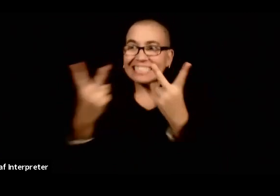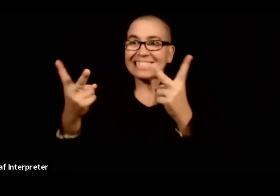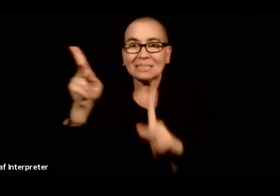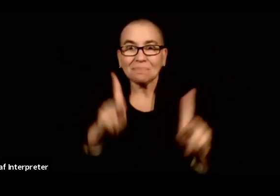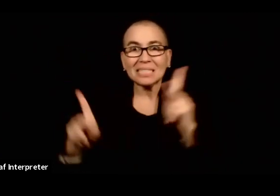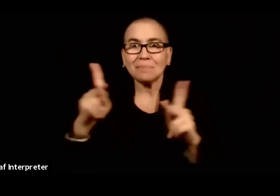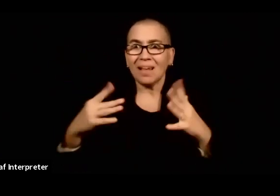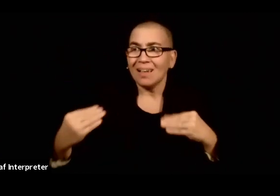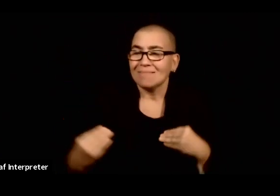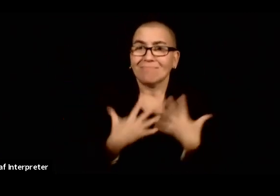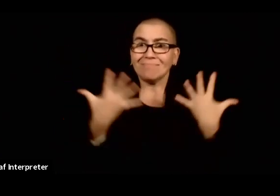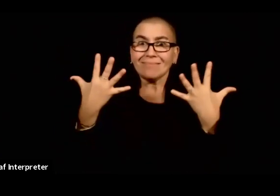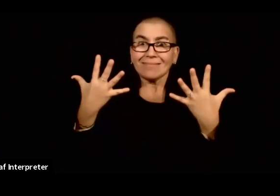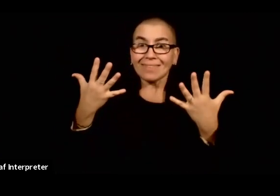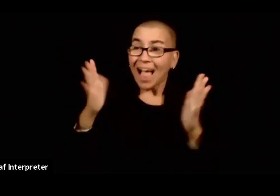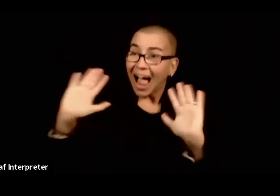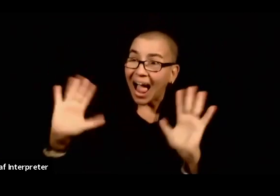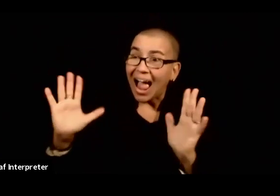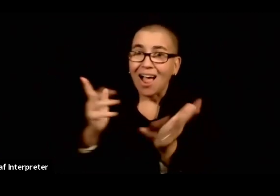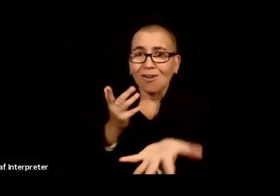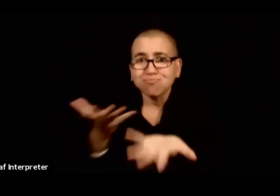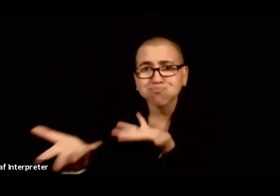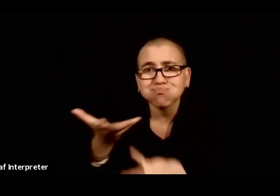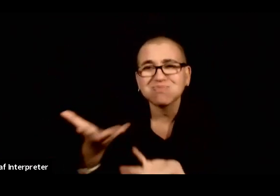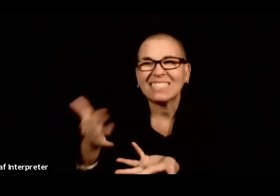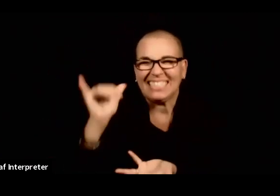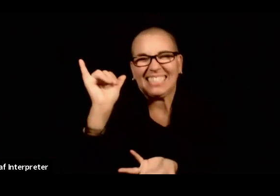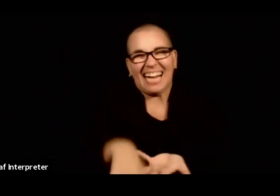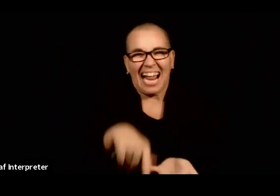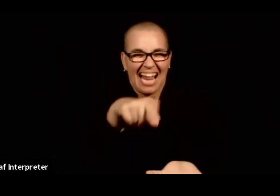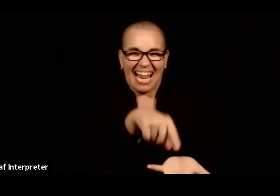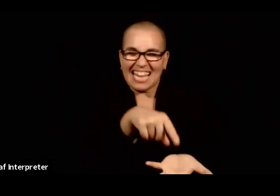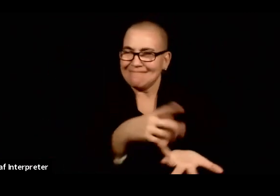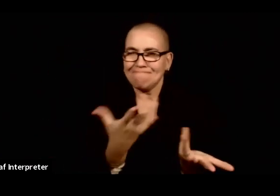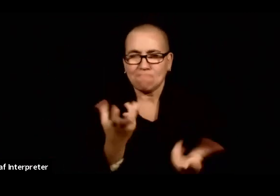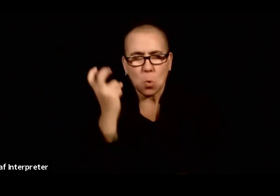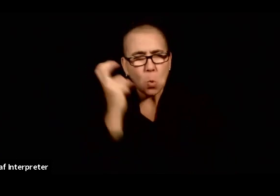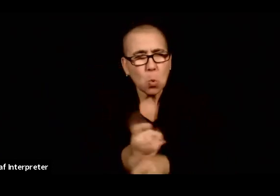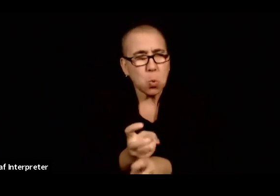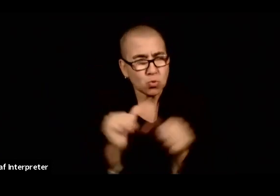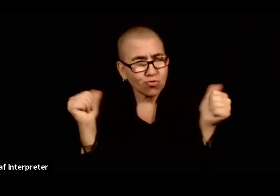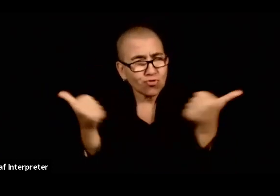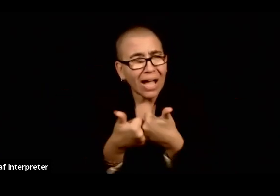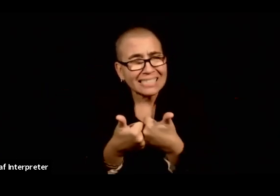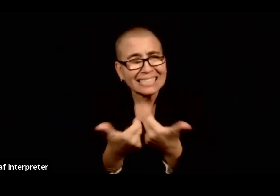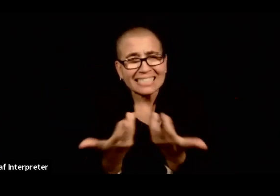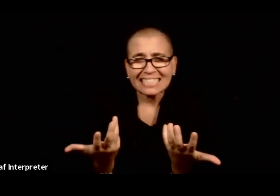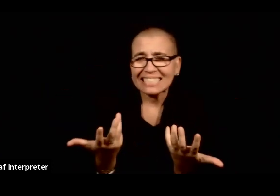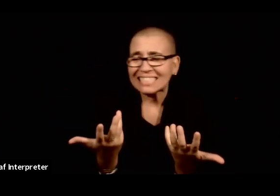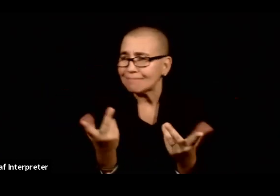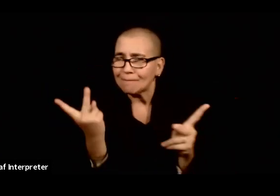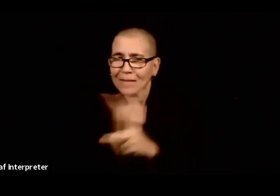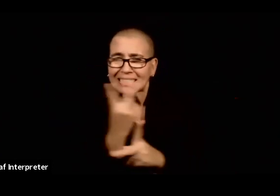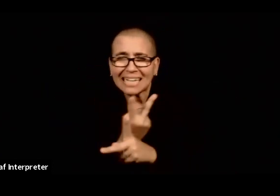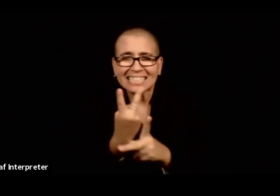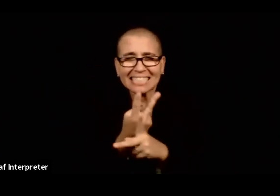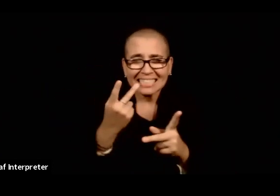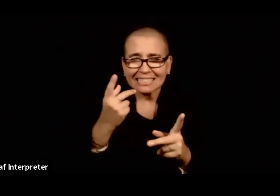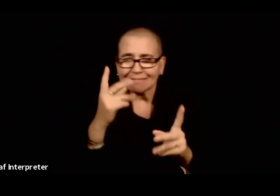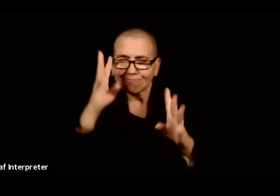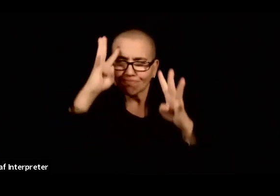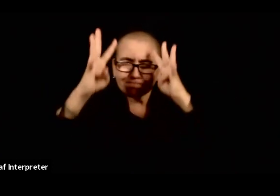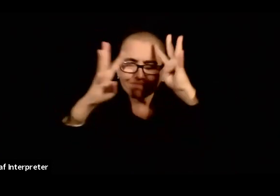not a sustainable approach. But neither is allowing wide open visitation with no thought to the real and